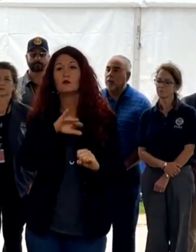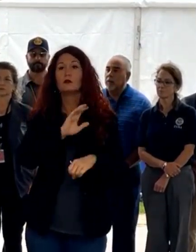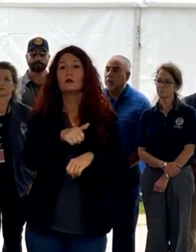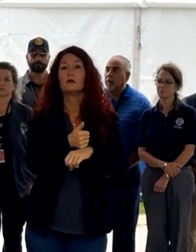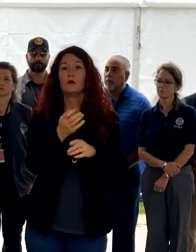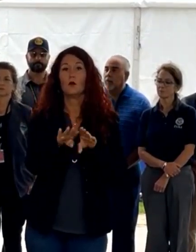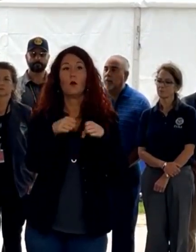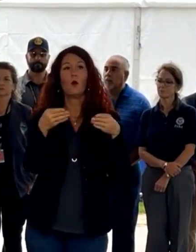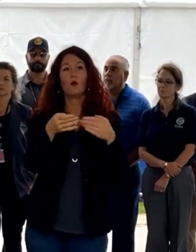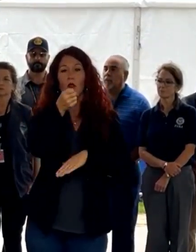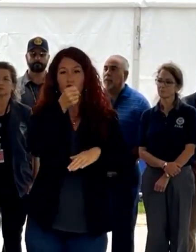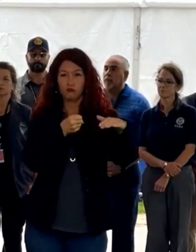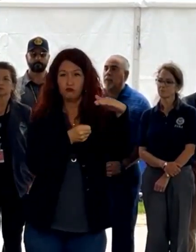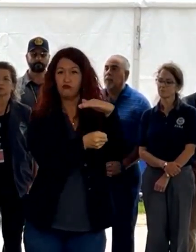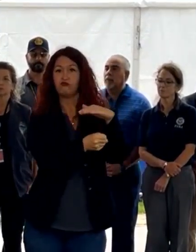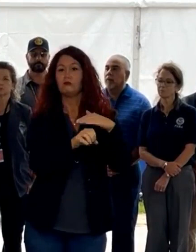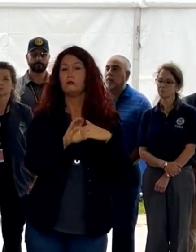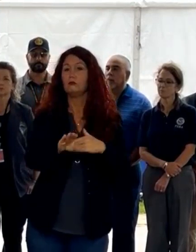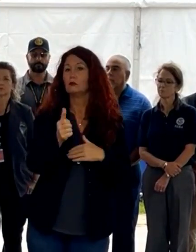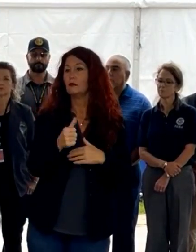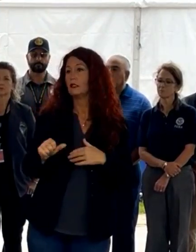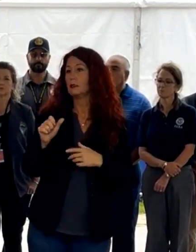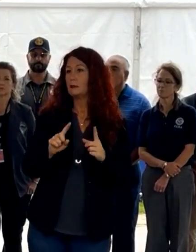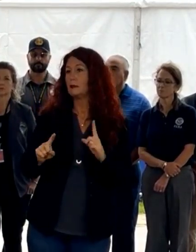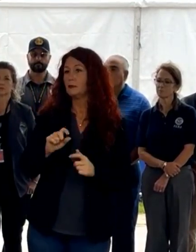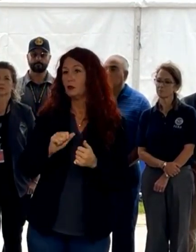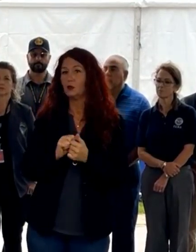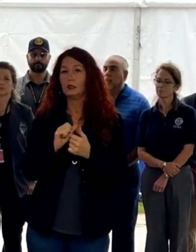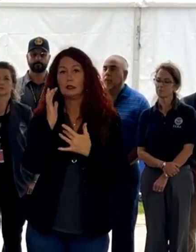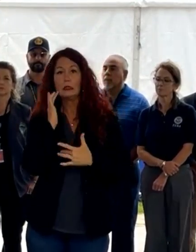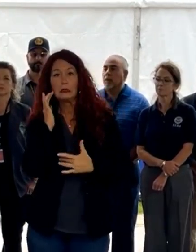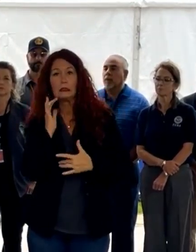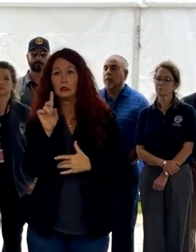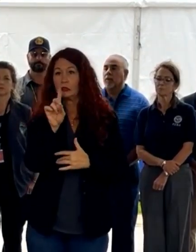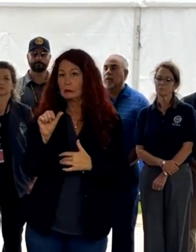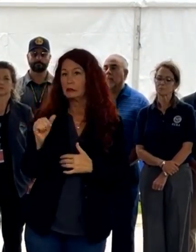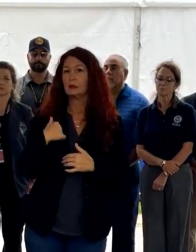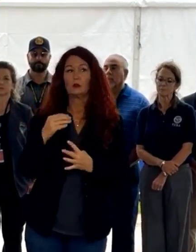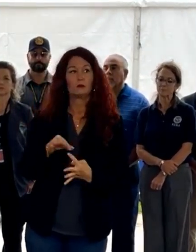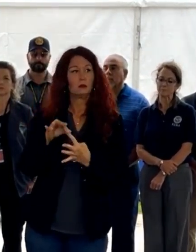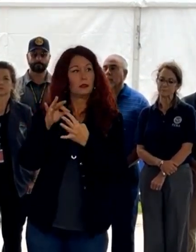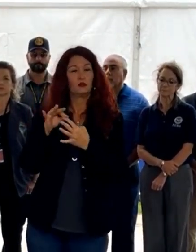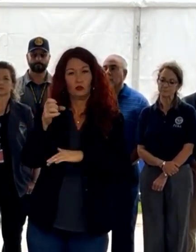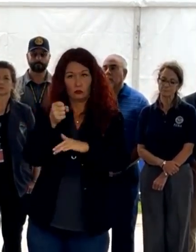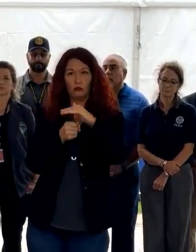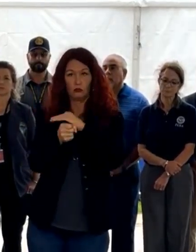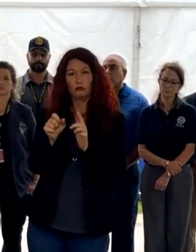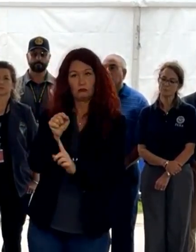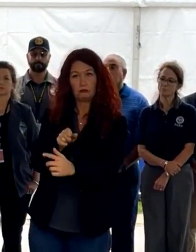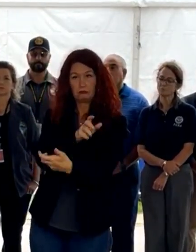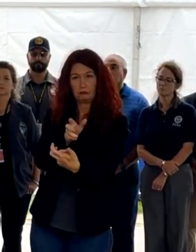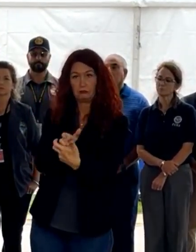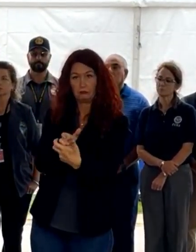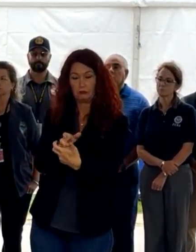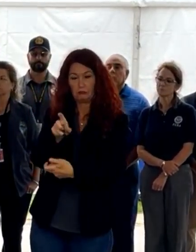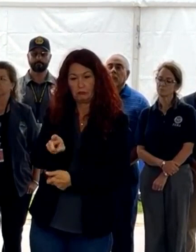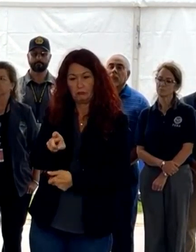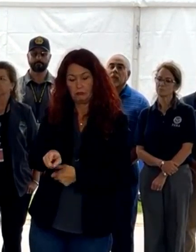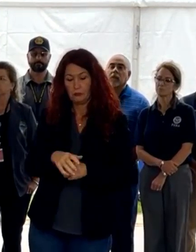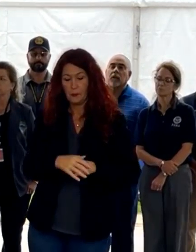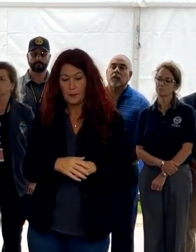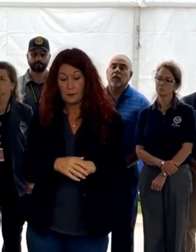issue evacuations. Please be careful as you begin to make your storm preparations. The governor and our Division of Emergency Management